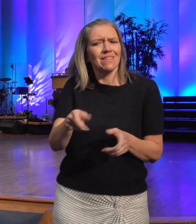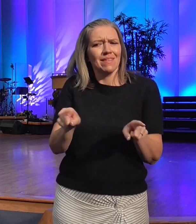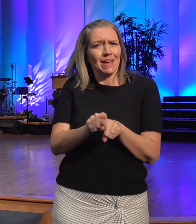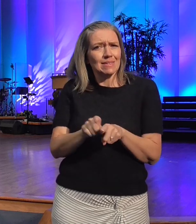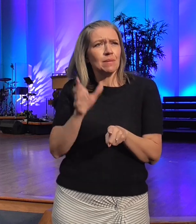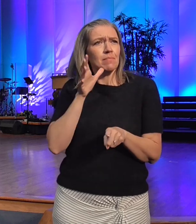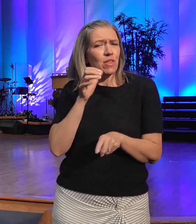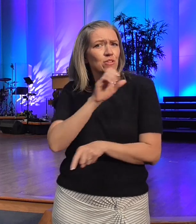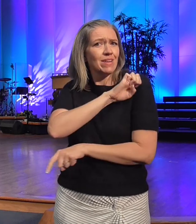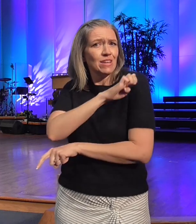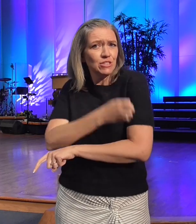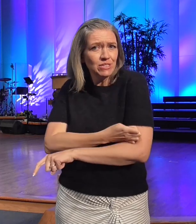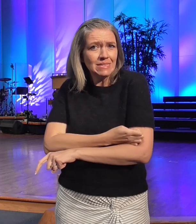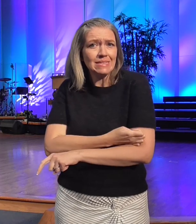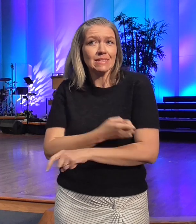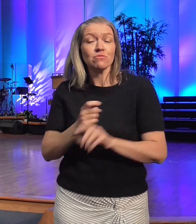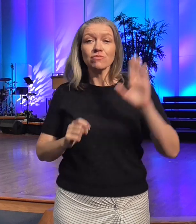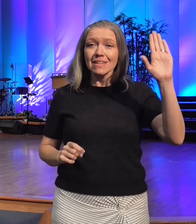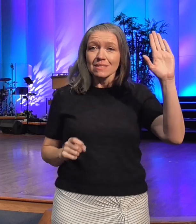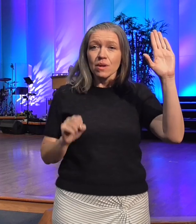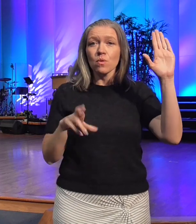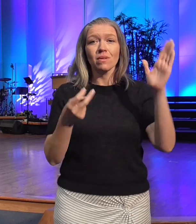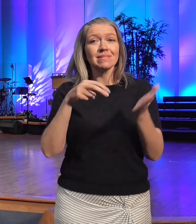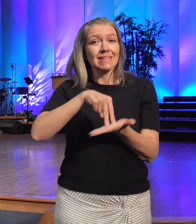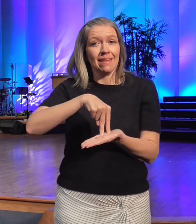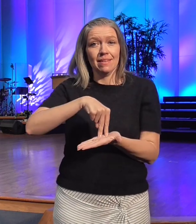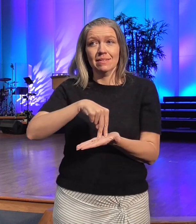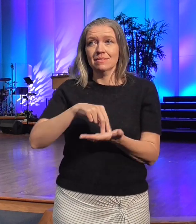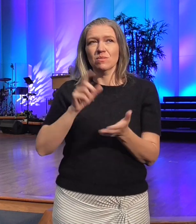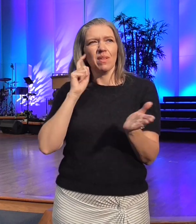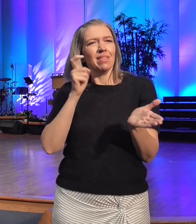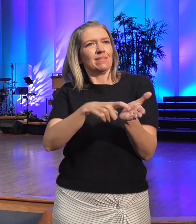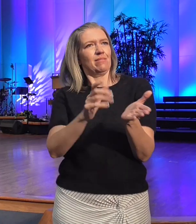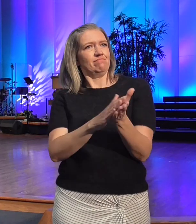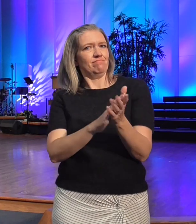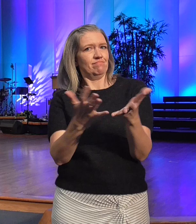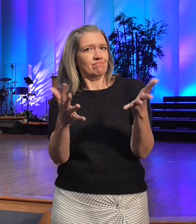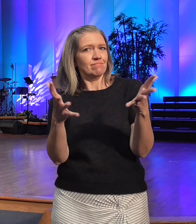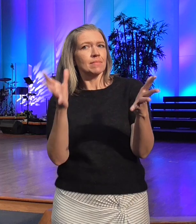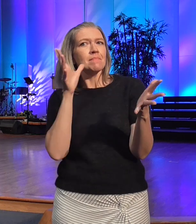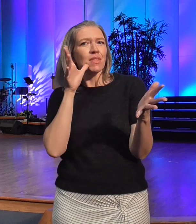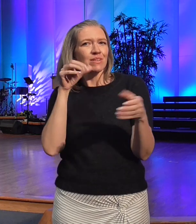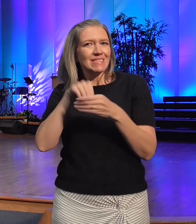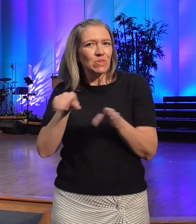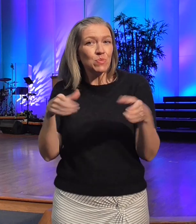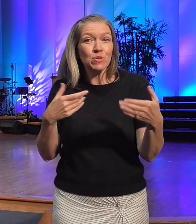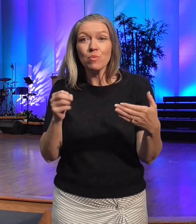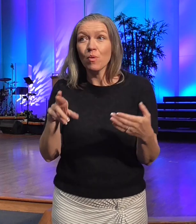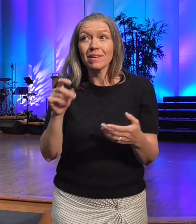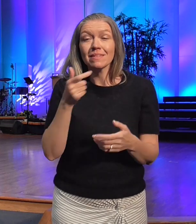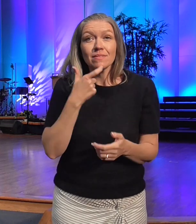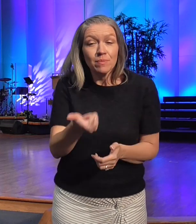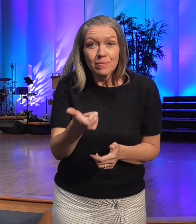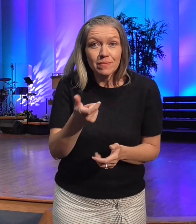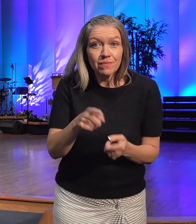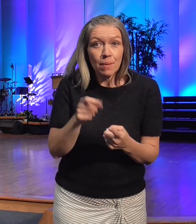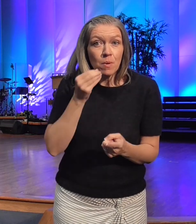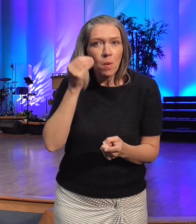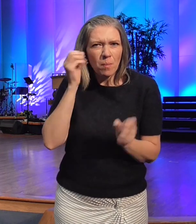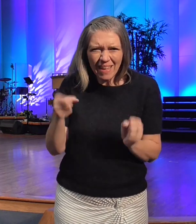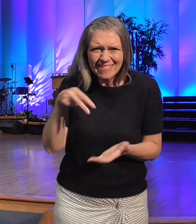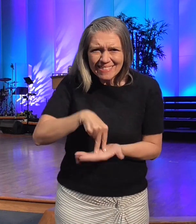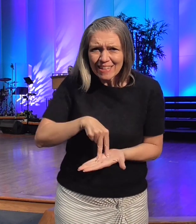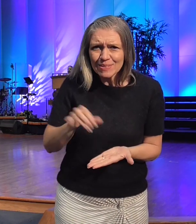mothering energy, please either raise your hand or stand up. Let's acknowledge our moms in the room today. And those of you at home, you can stand up too. We